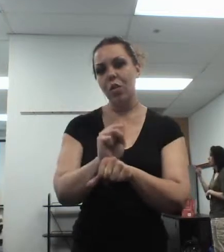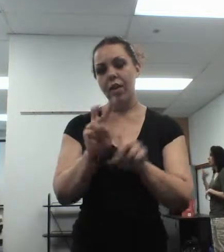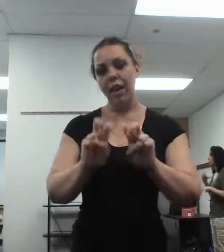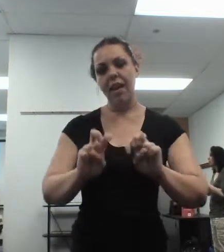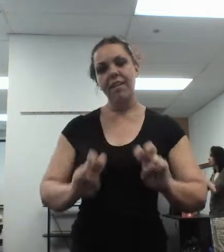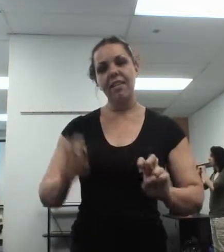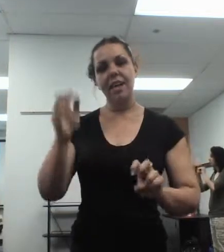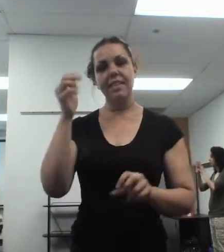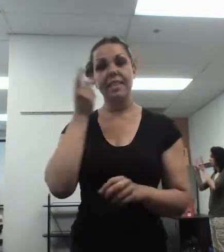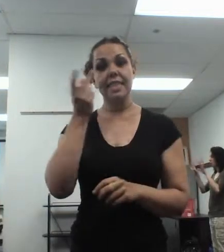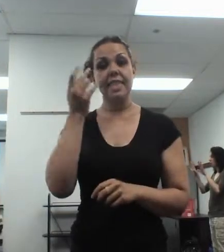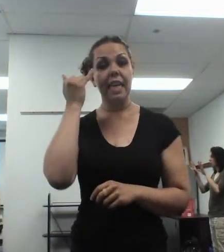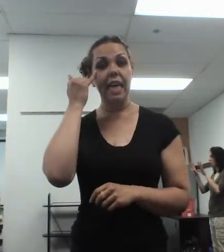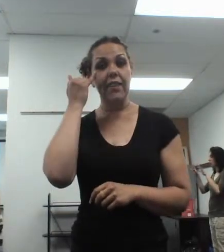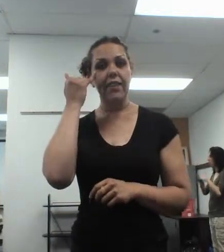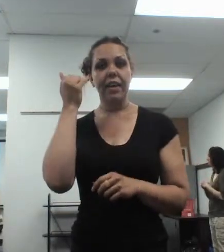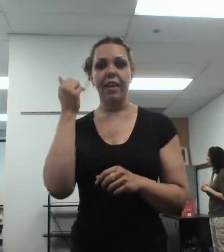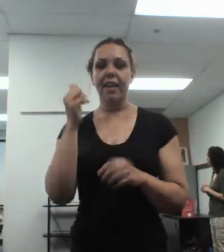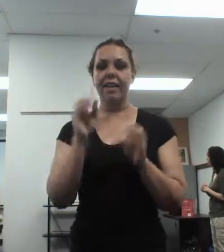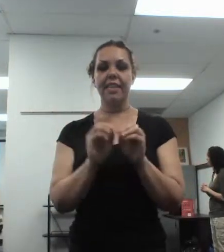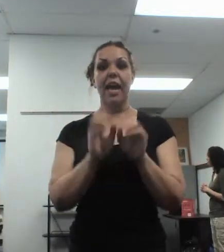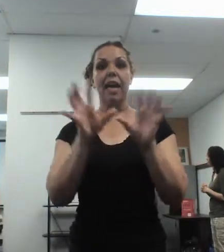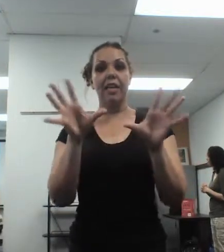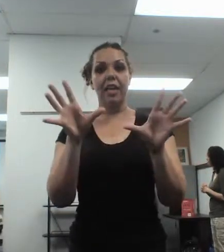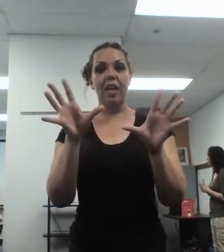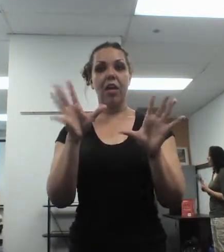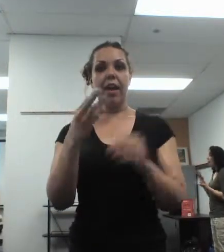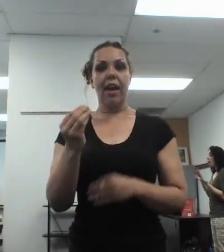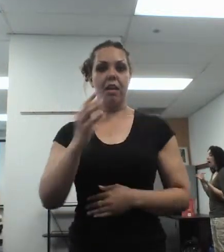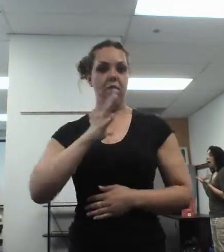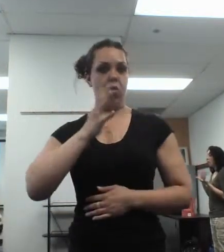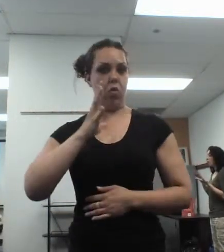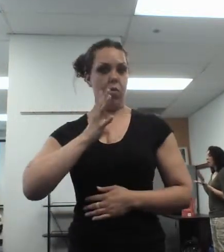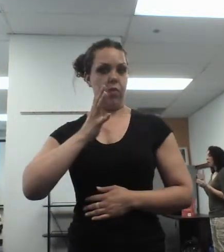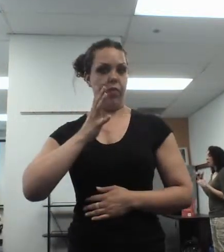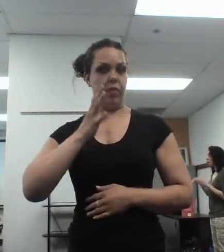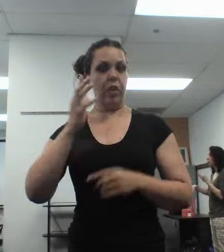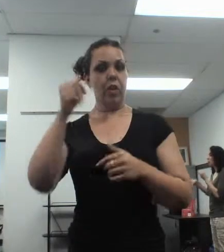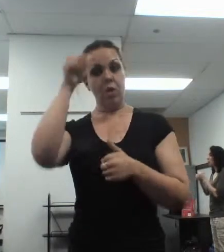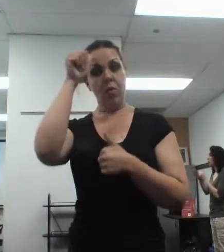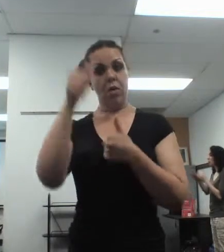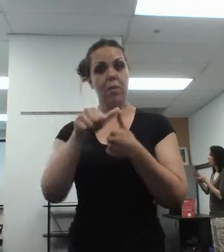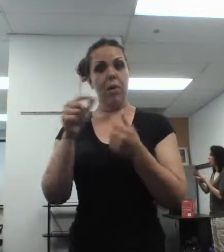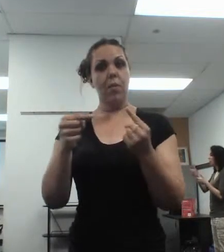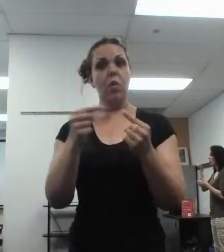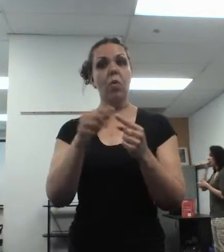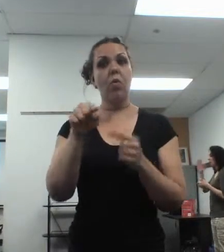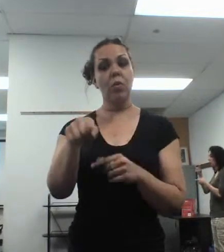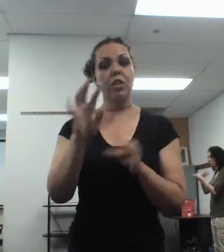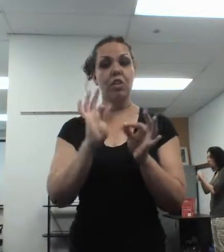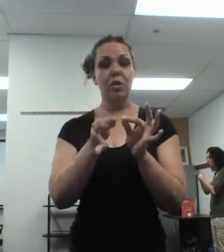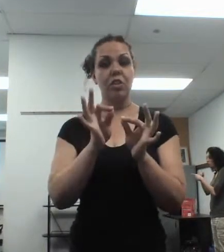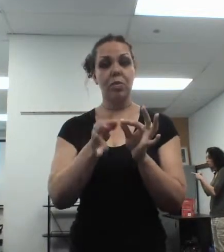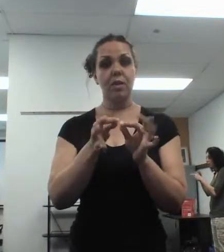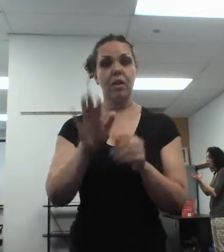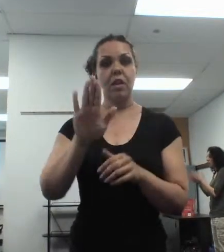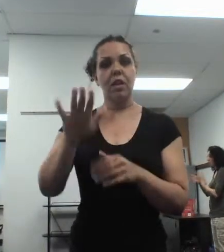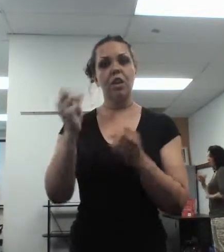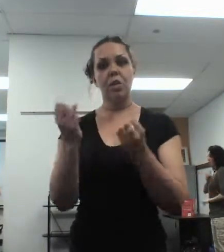section, formal. Remember that when you're interpreting, your production must be formal. This is